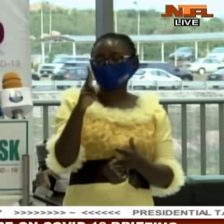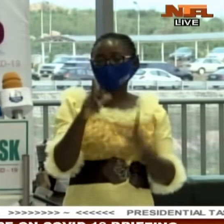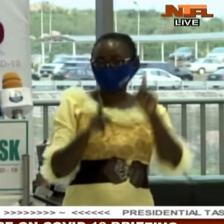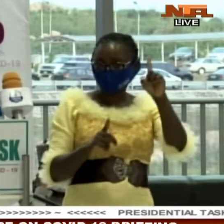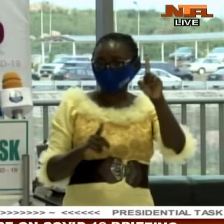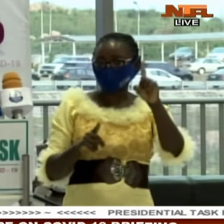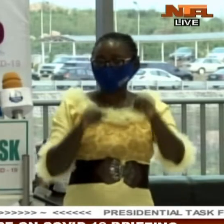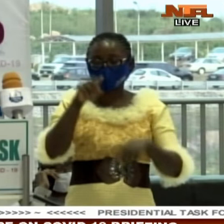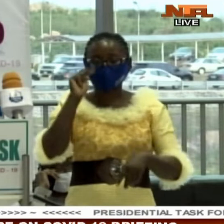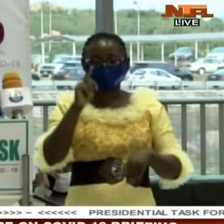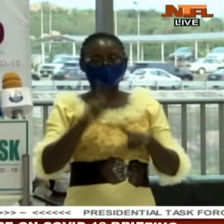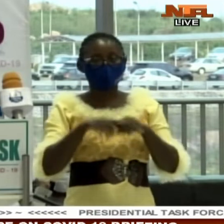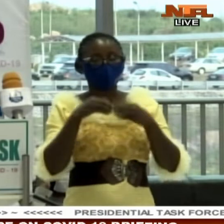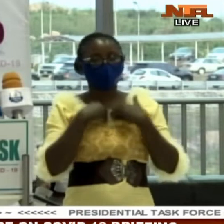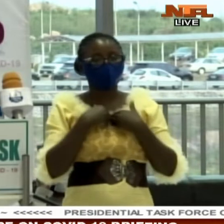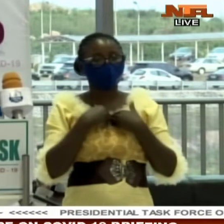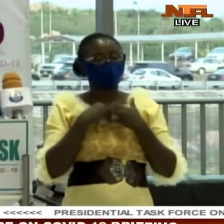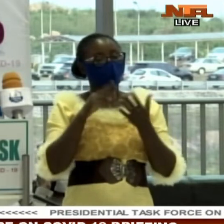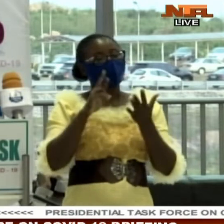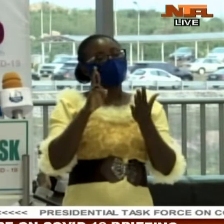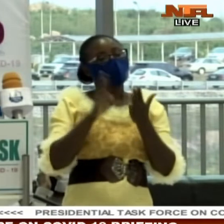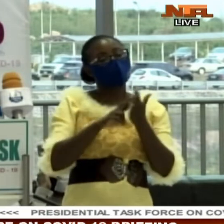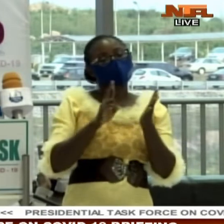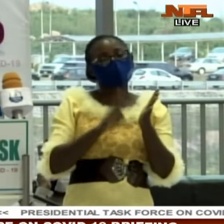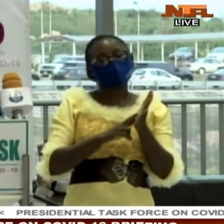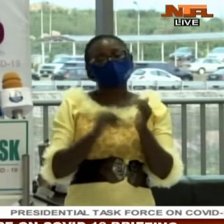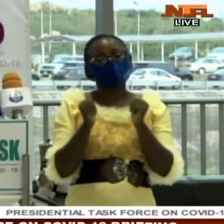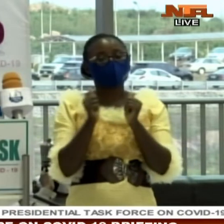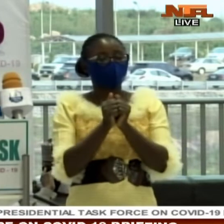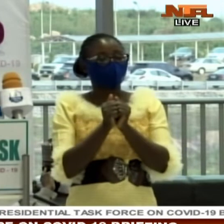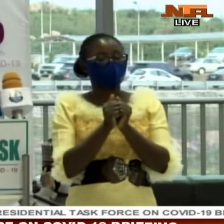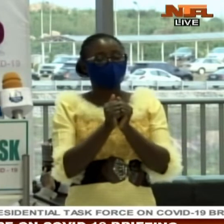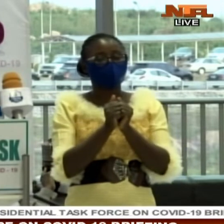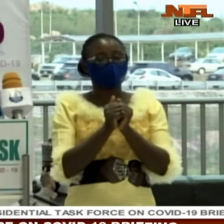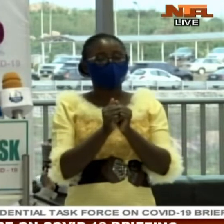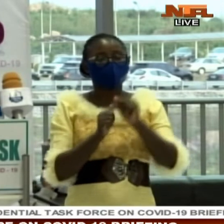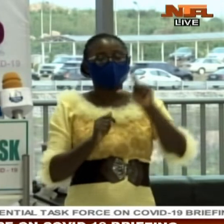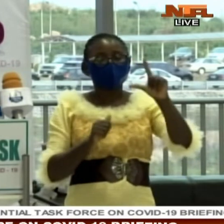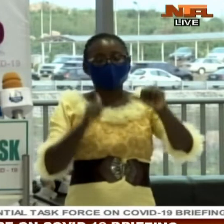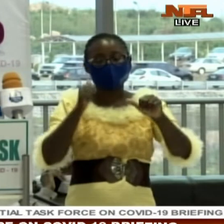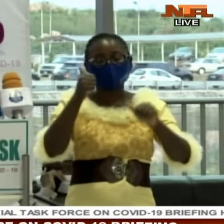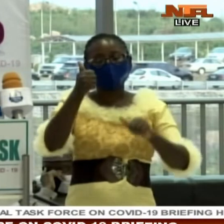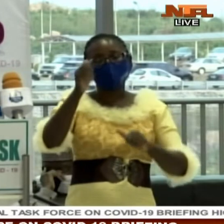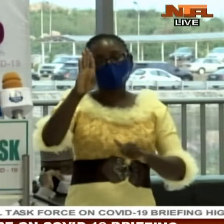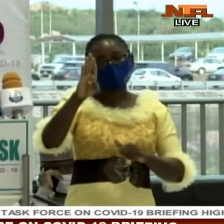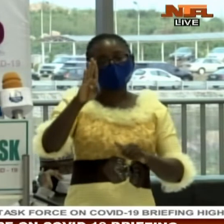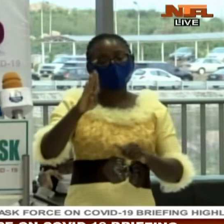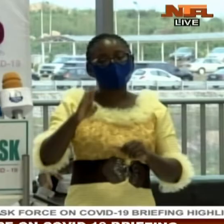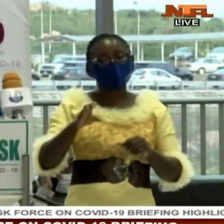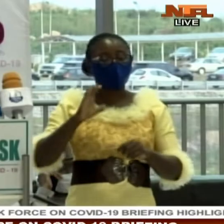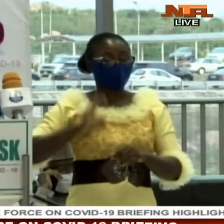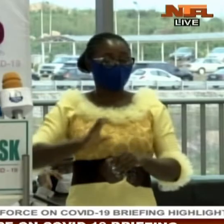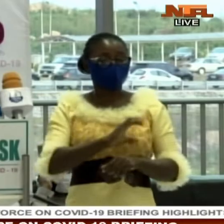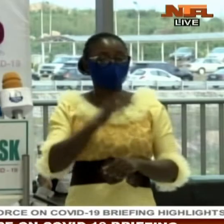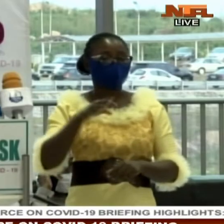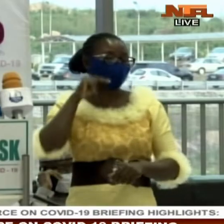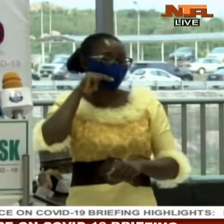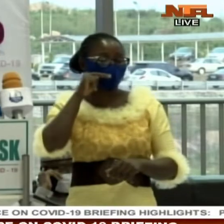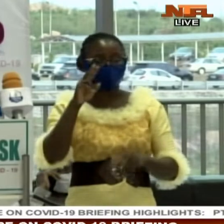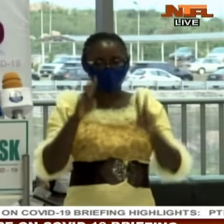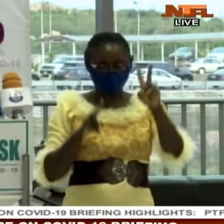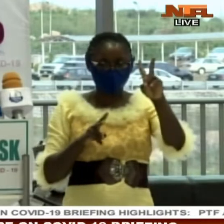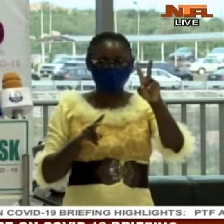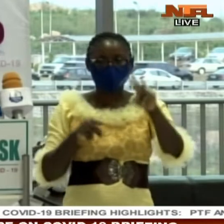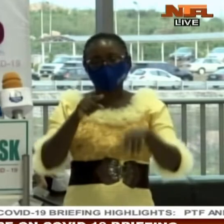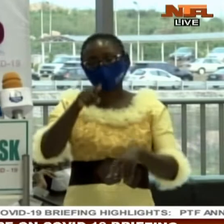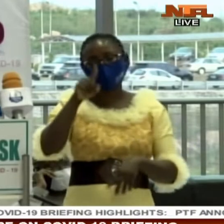One, you need to have registration with the Laboratory Council of Nigeria. Two,